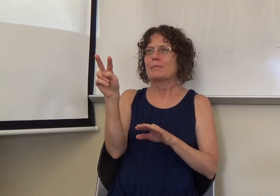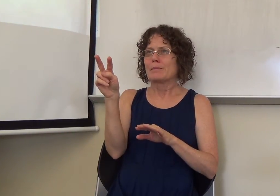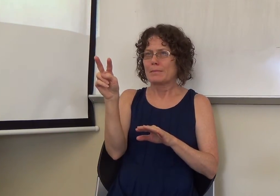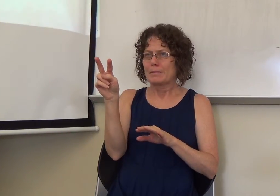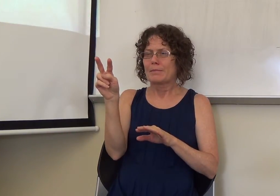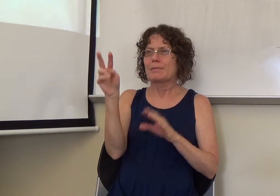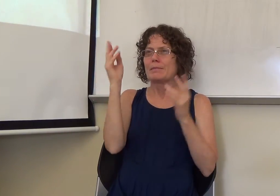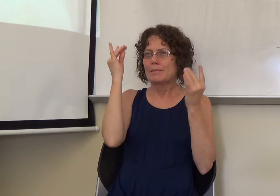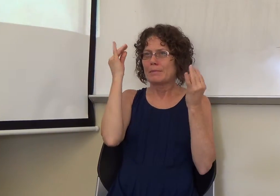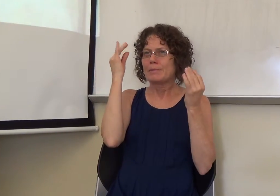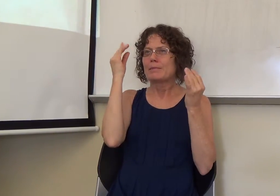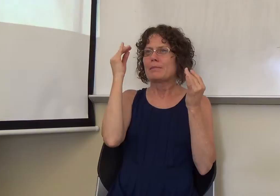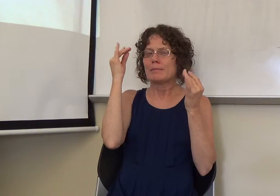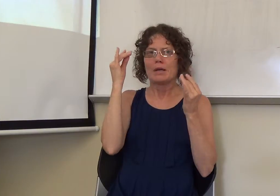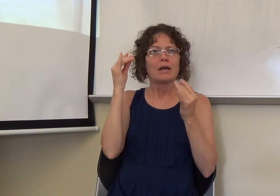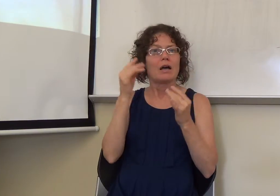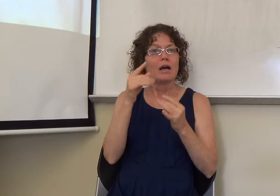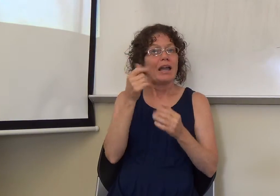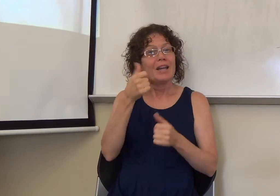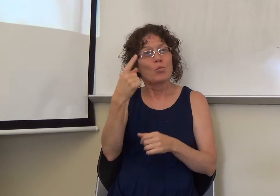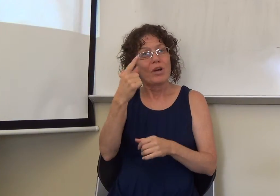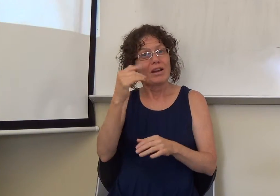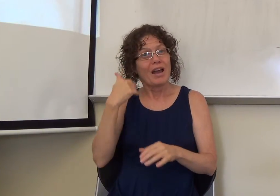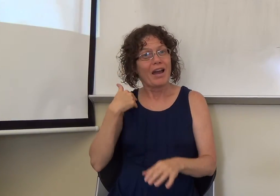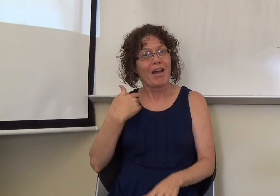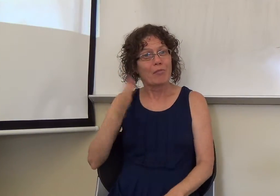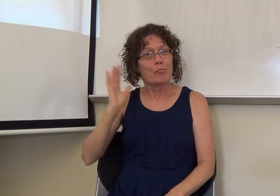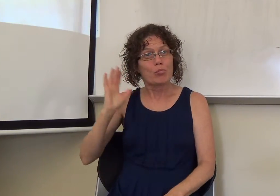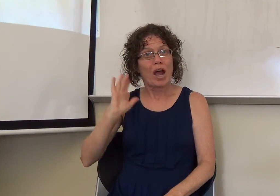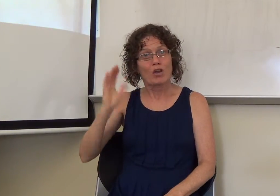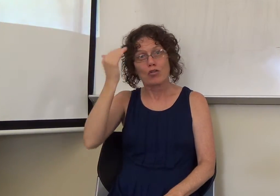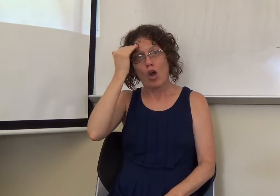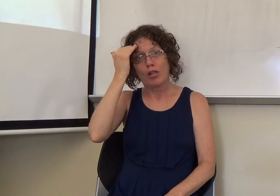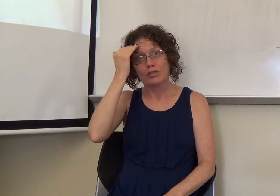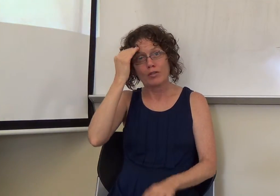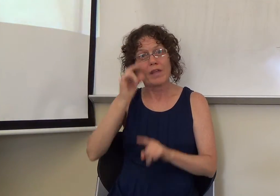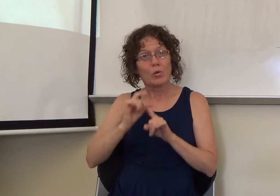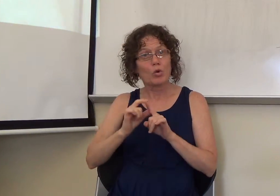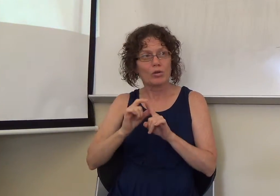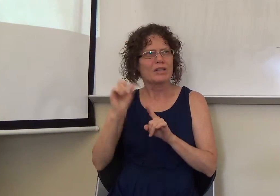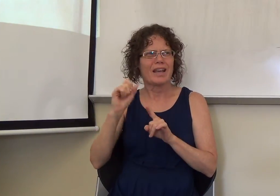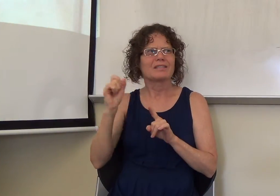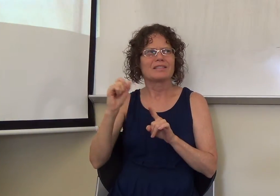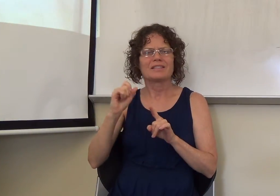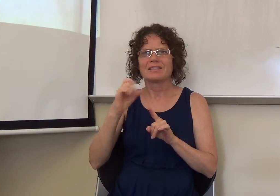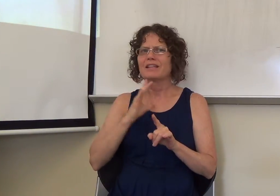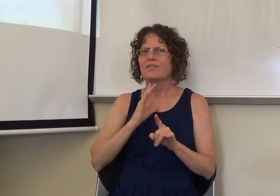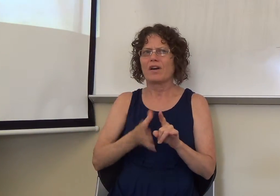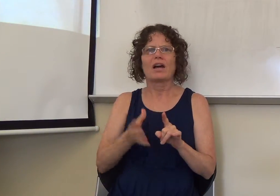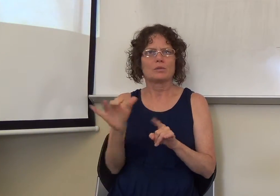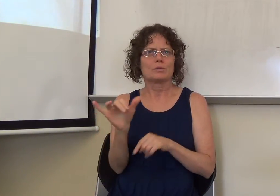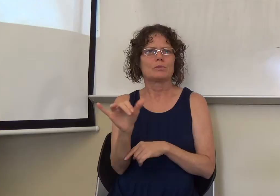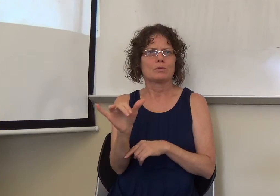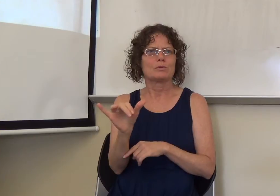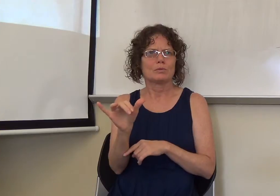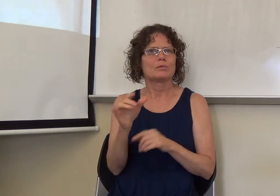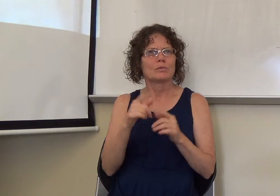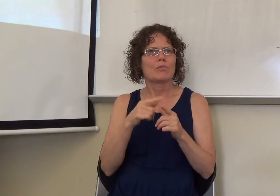Did anyone have prior knowledge of this word? Have you heard this word before? Yeah. And then again, that's fine too. Then you can just answer